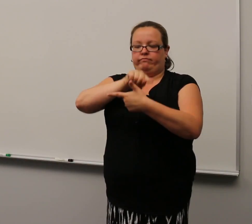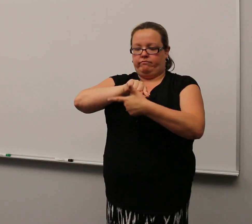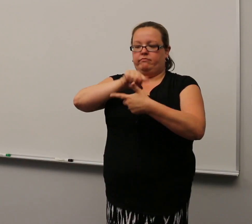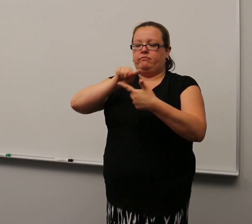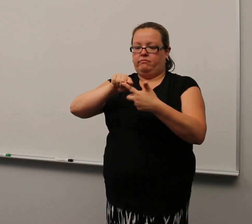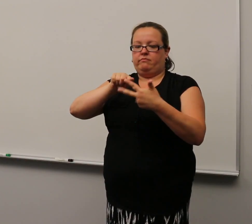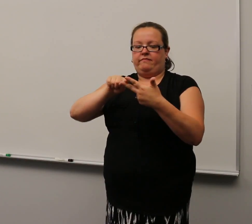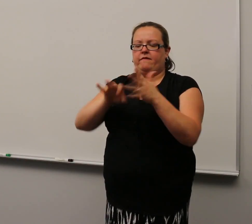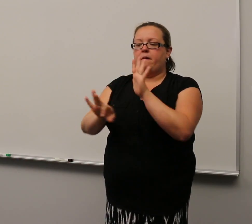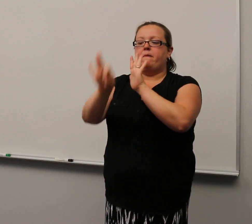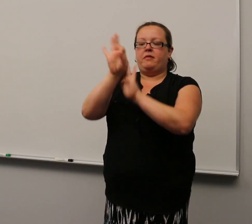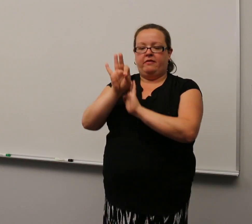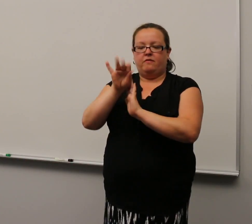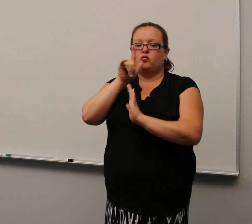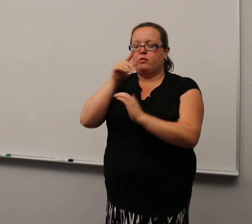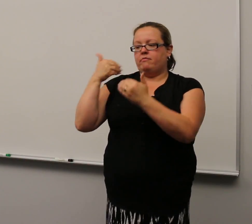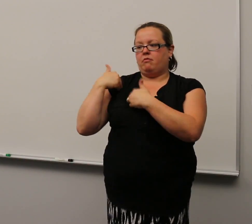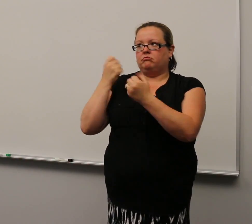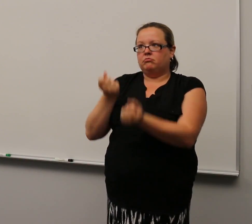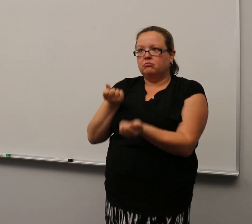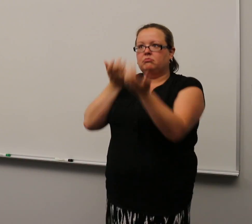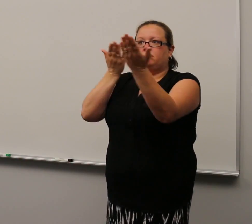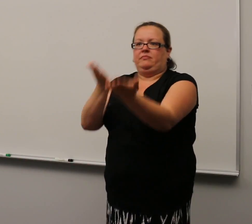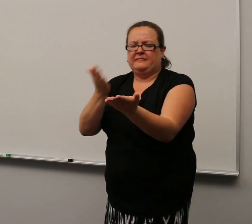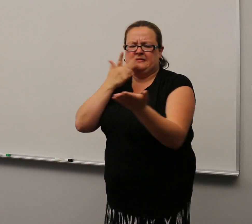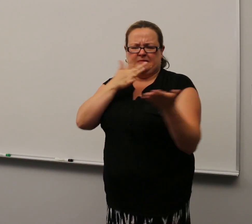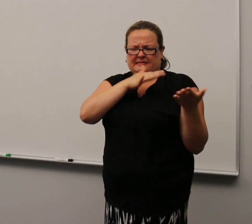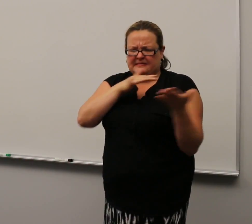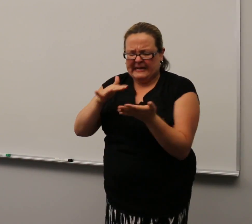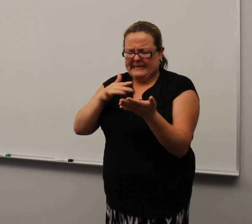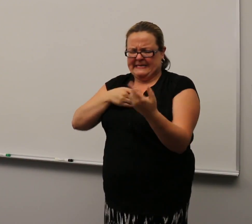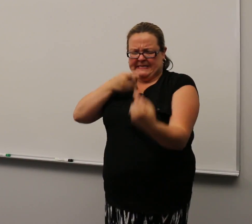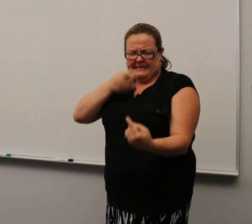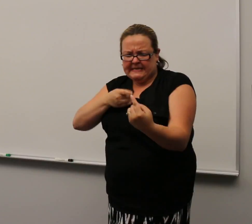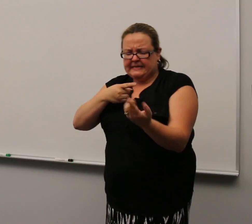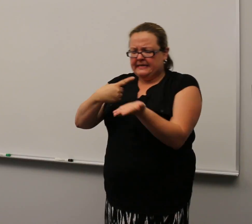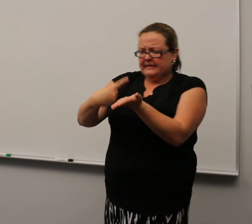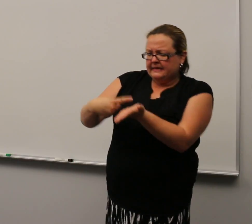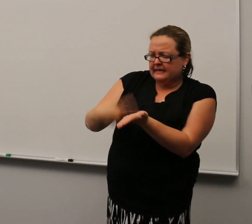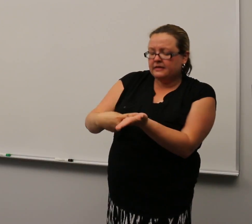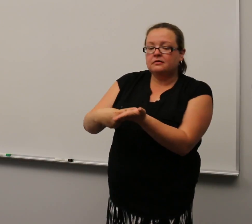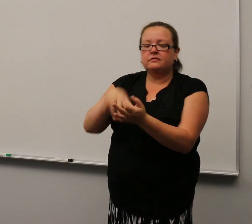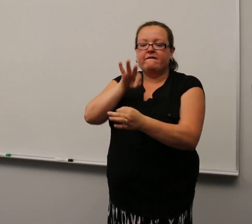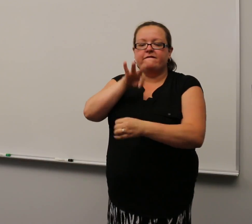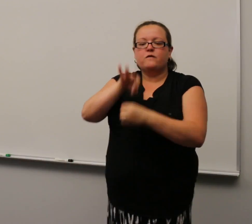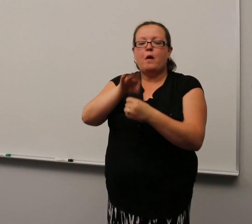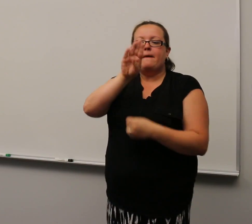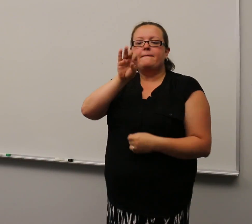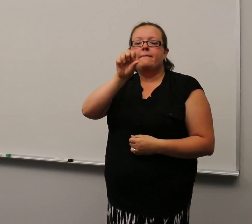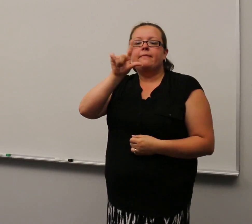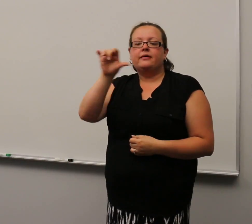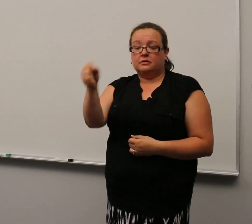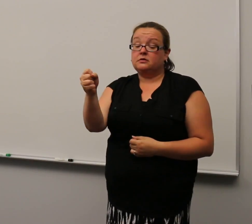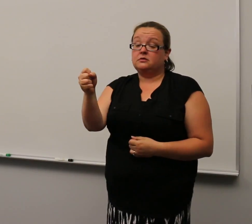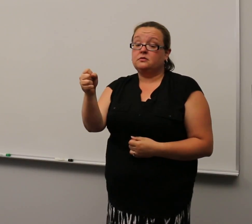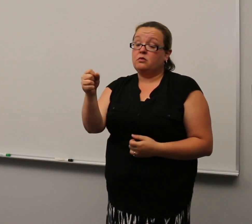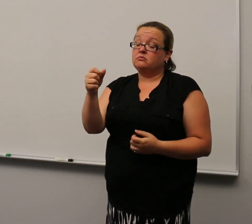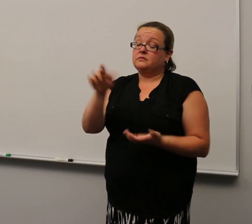then responsible for proposing, studying, debating, and voting on bills, which are potential laws.